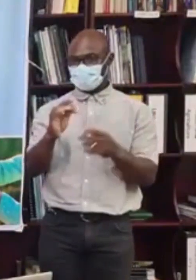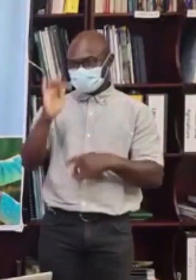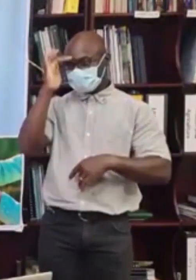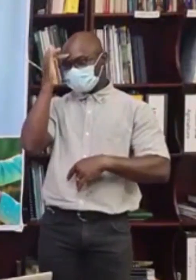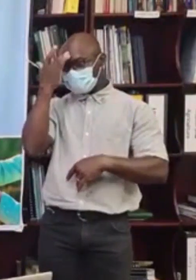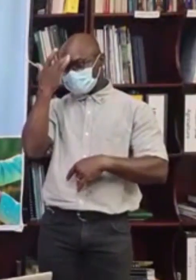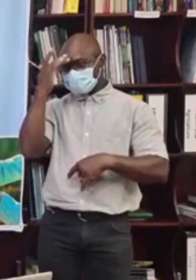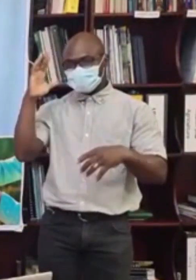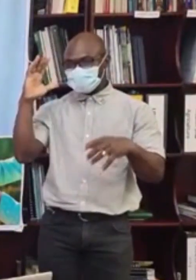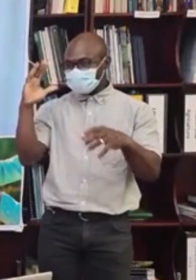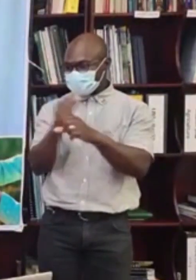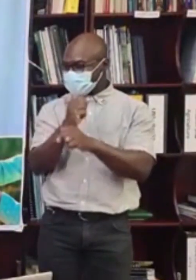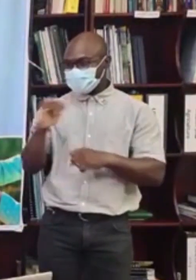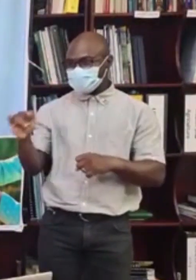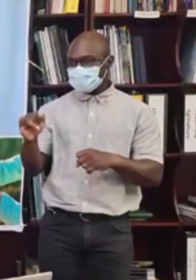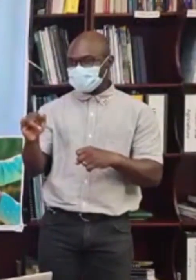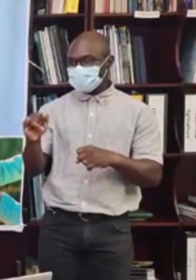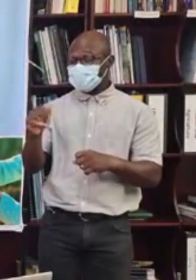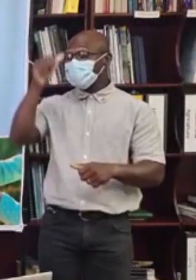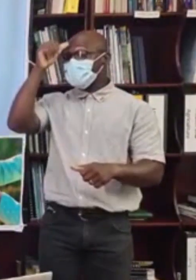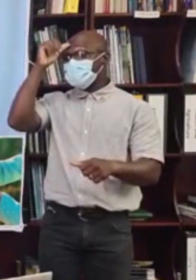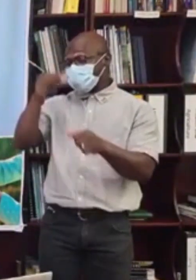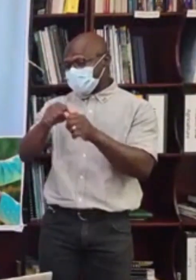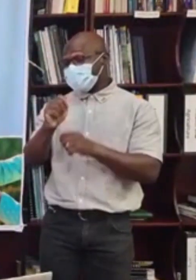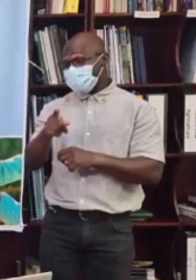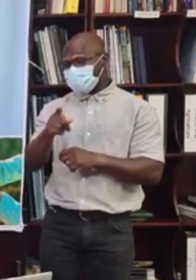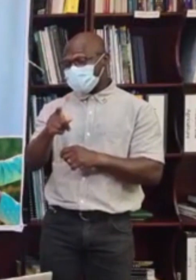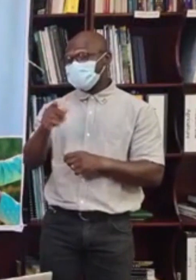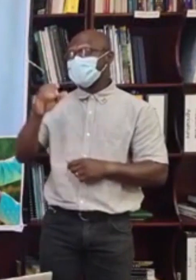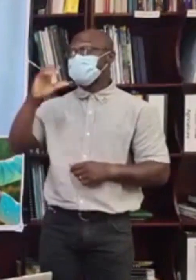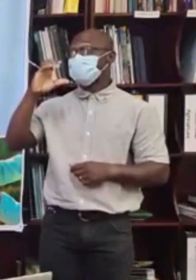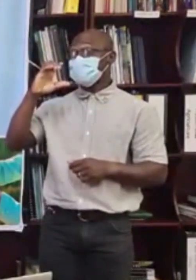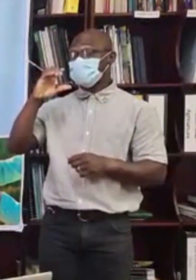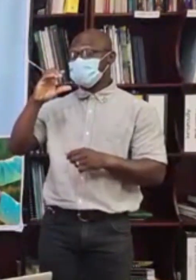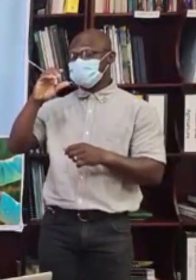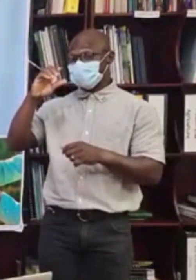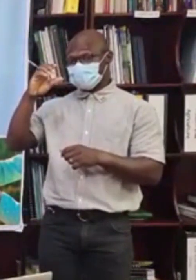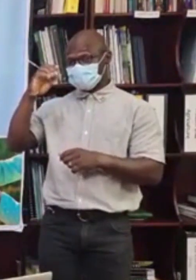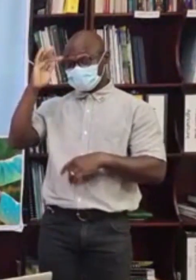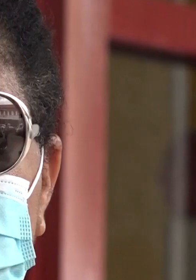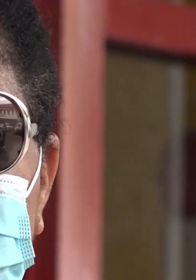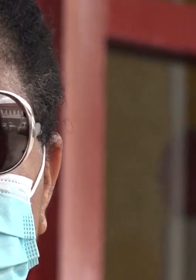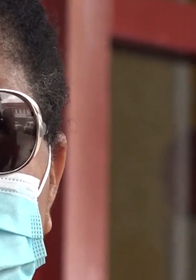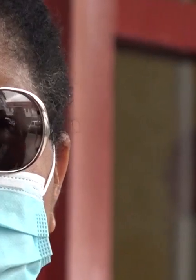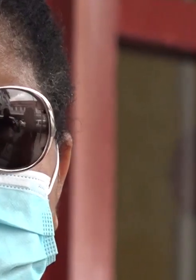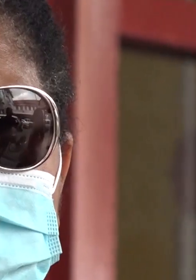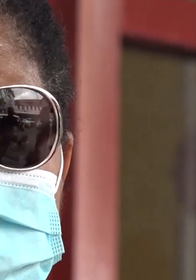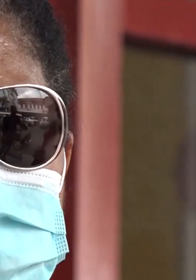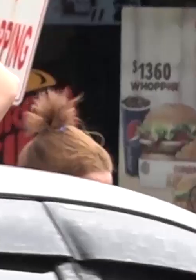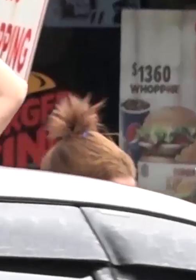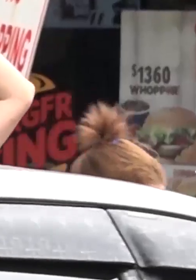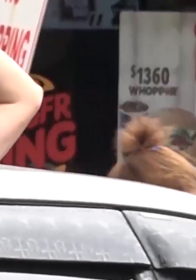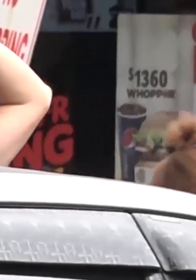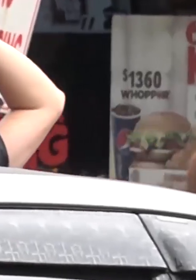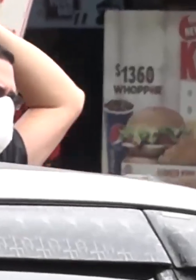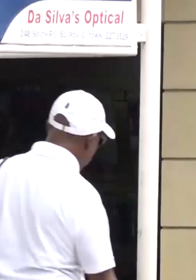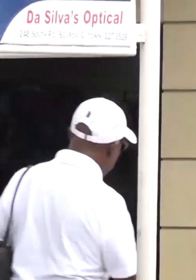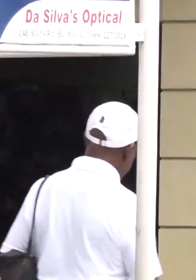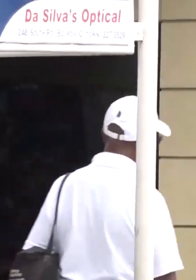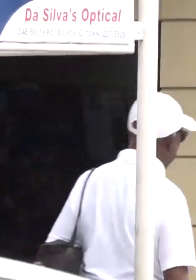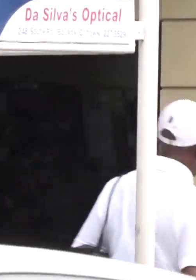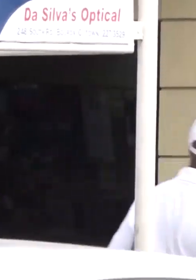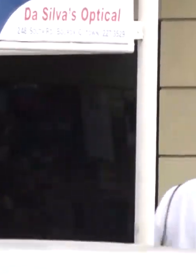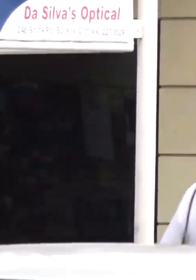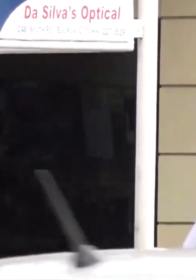me remind you that COVID-19 has no boundaries. Persons are urged to wear protective